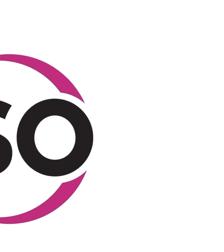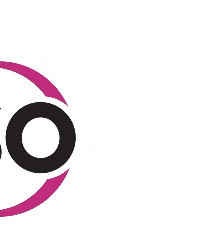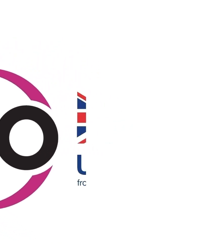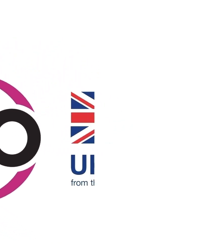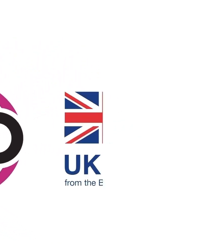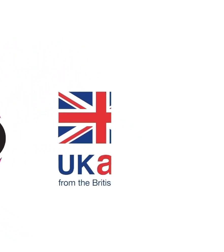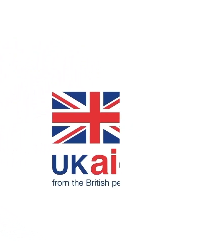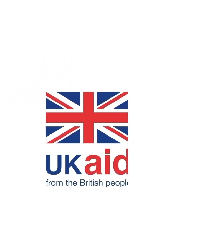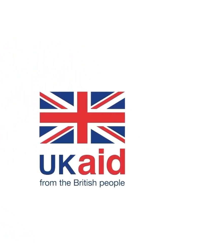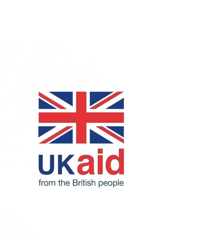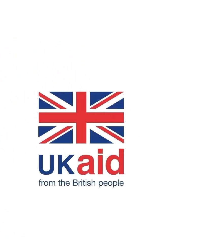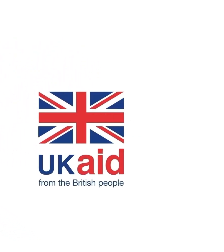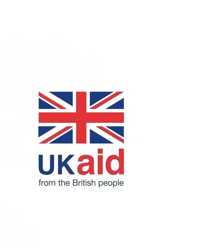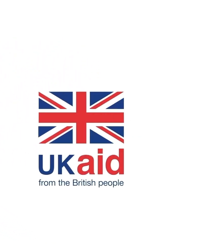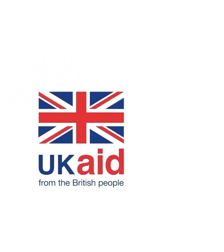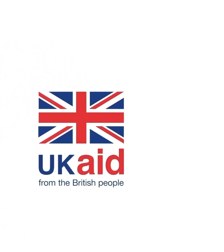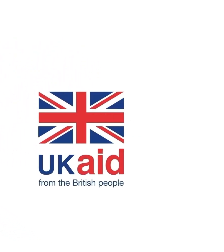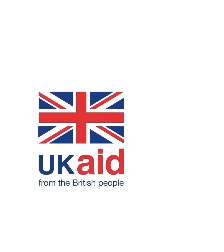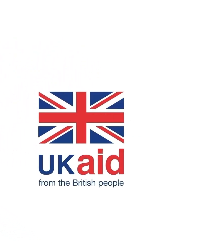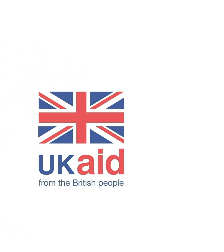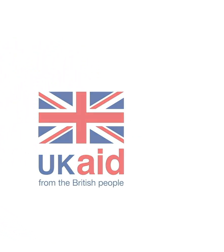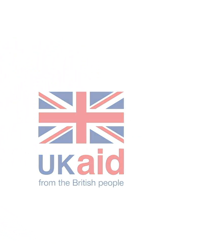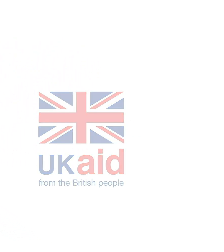VSO UK Aid.